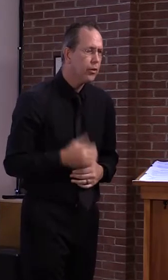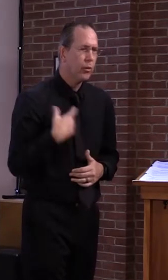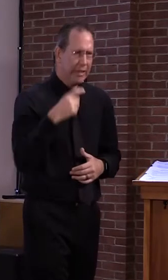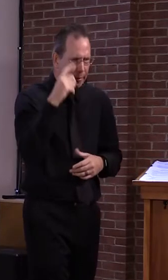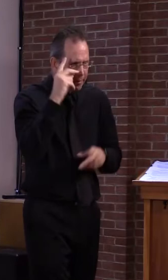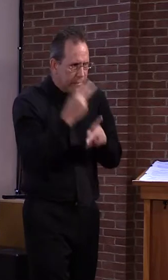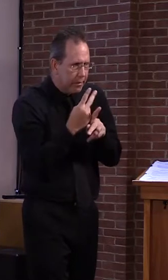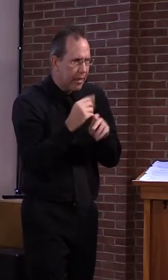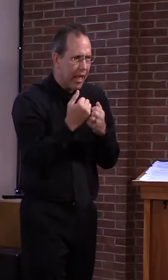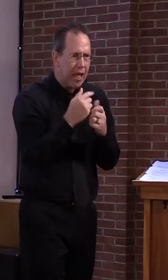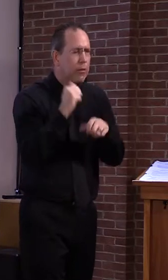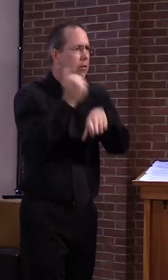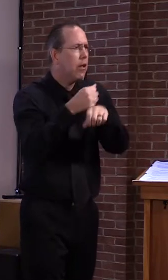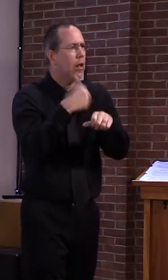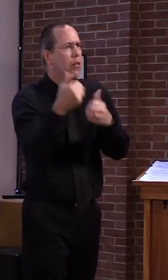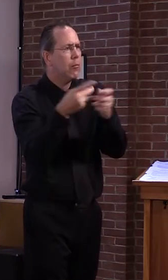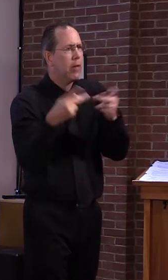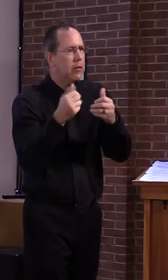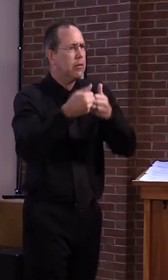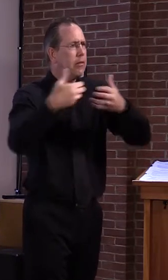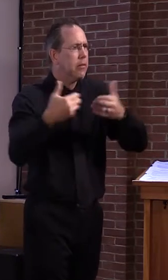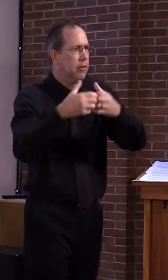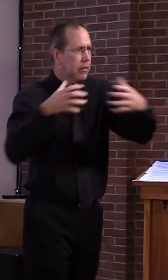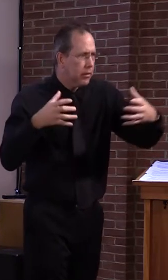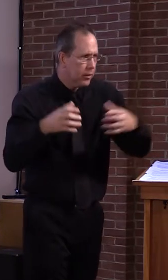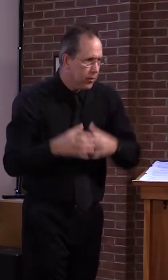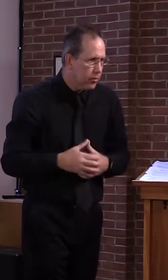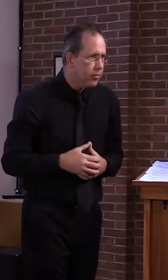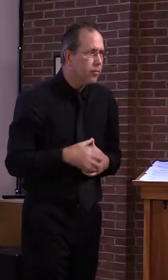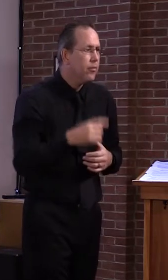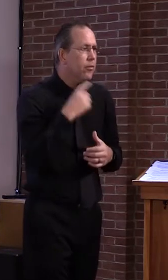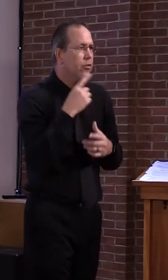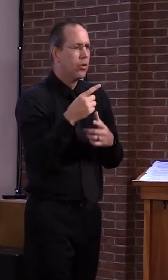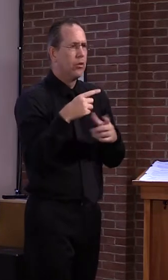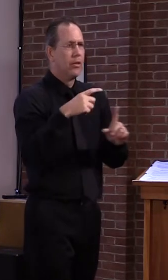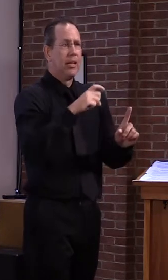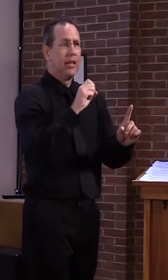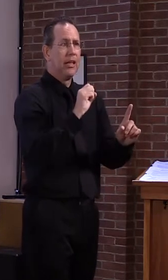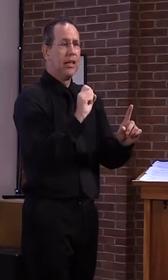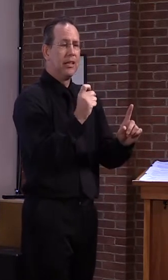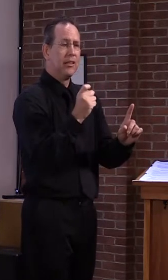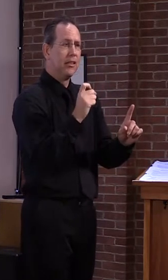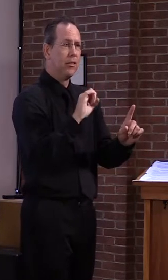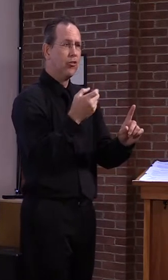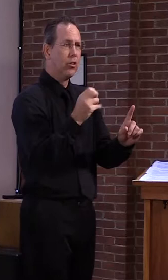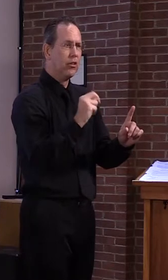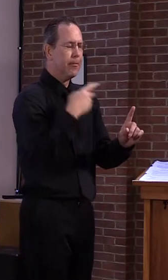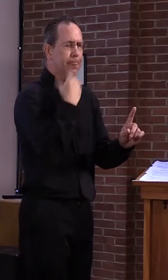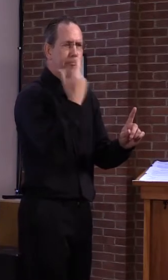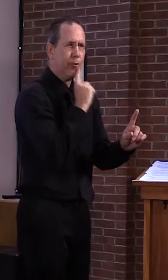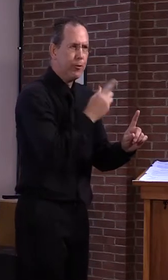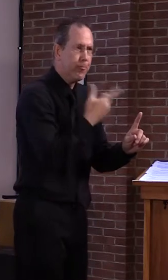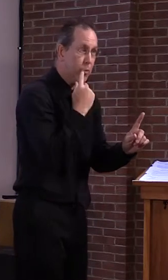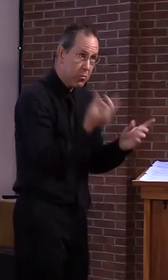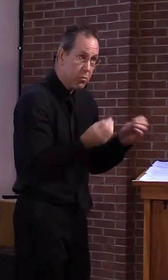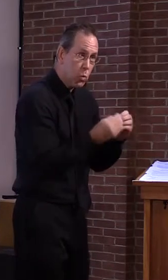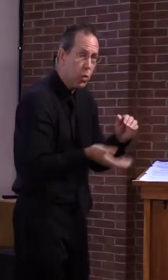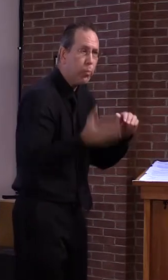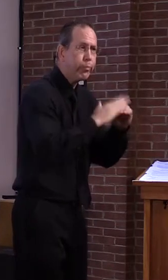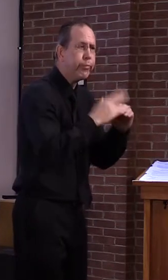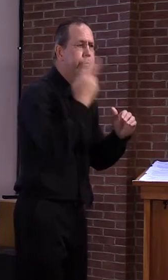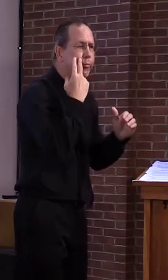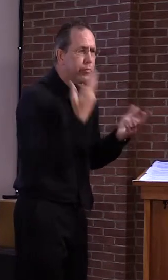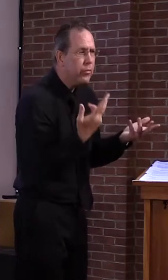likely additional capacity needed to support all Vermonters who need this care. We continue to work to